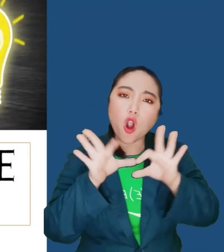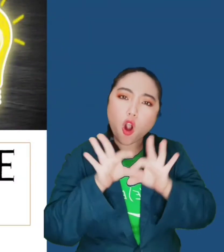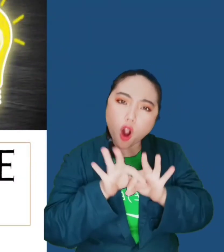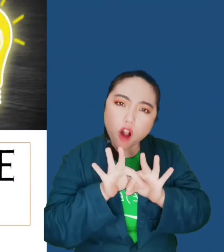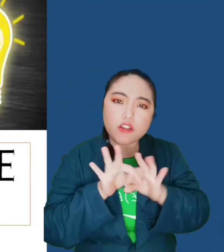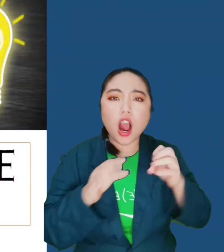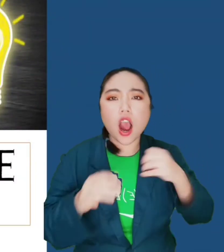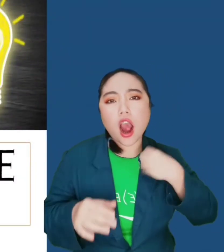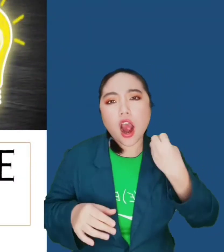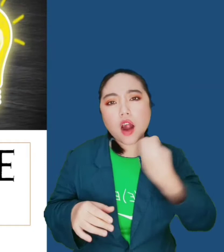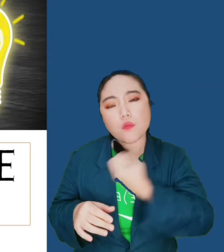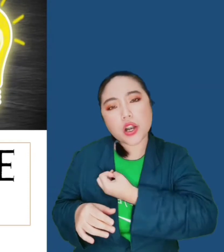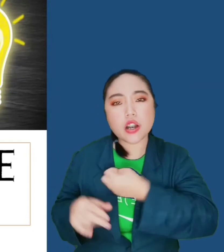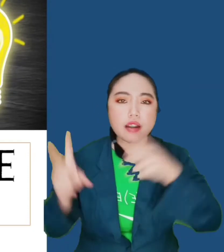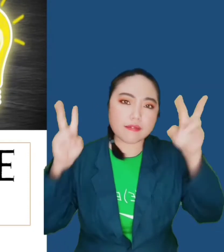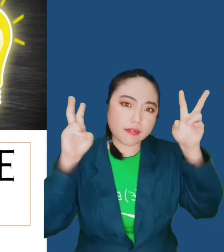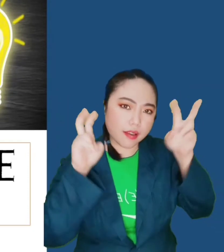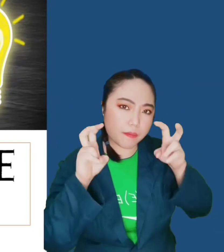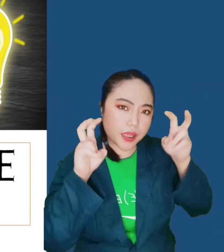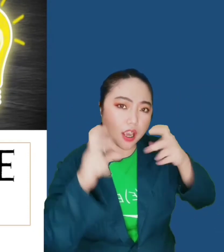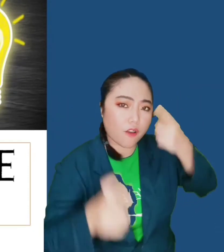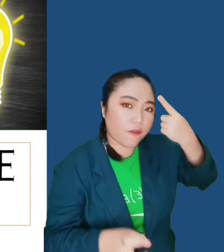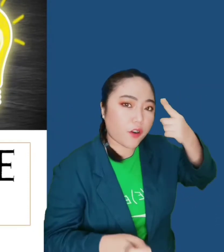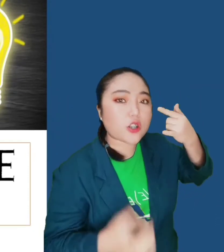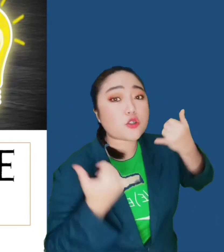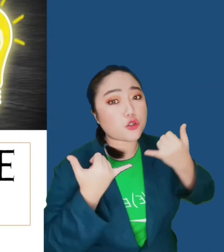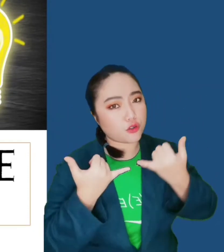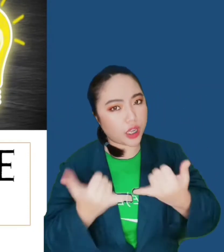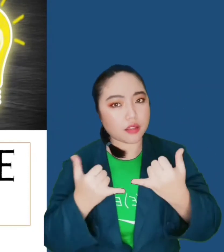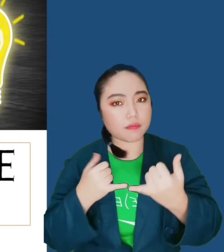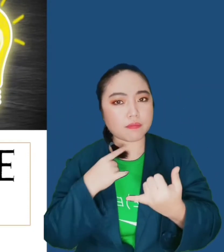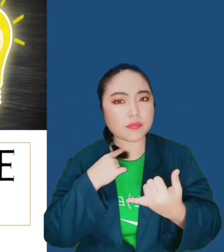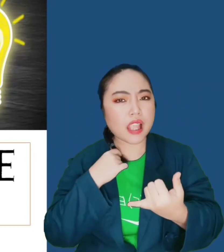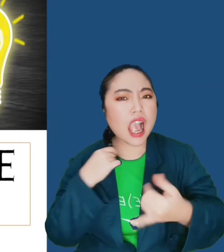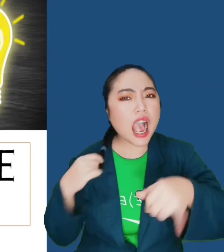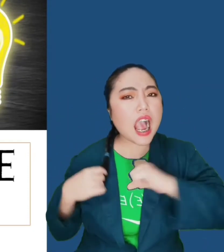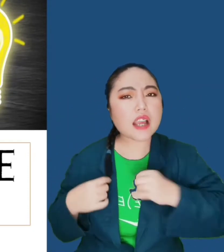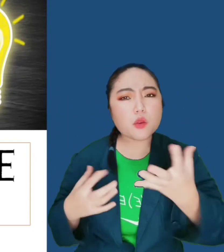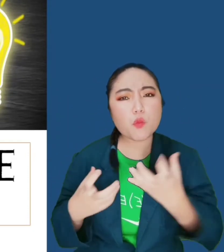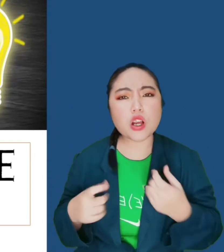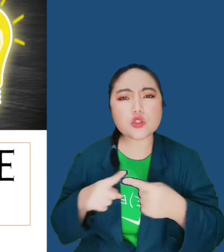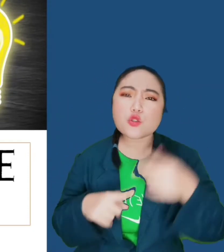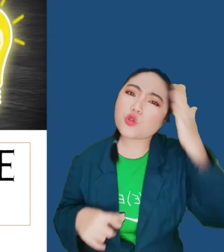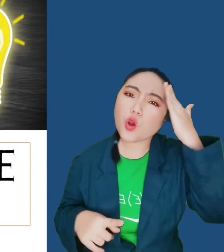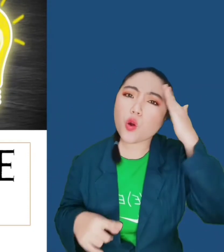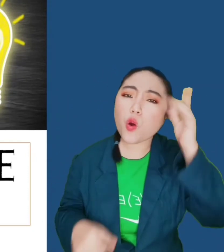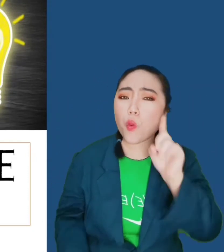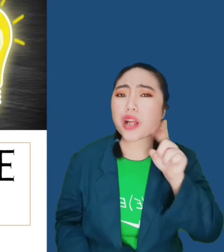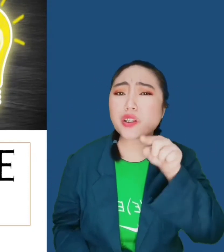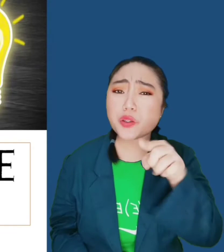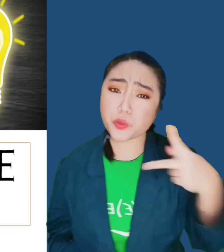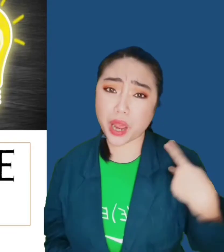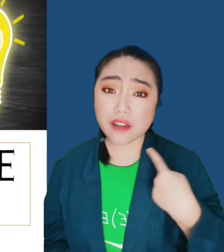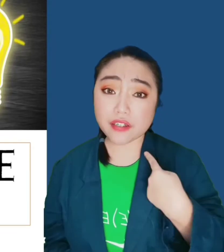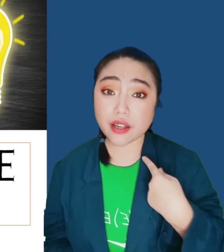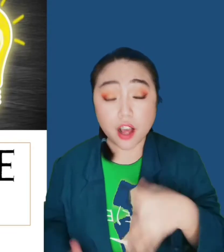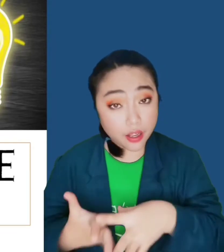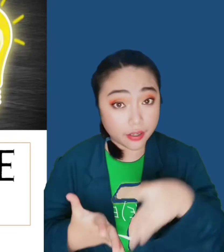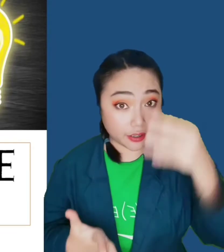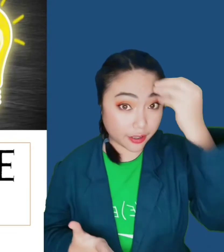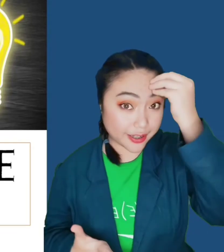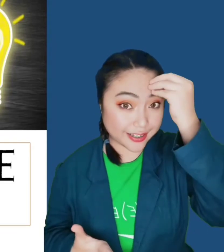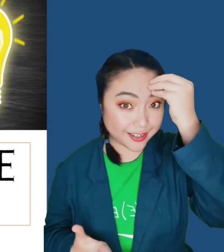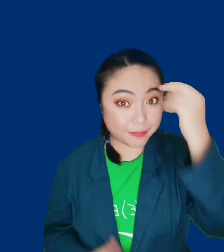For the last part of our topic for today, I want to know what